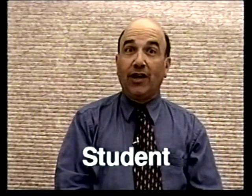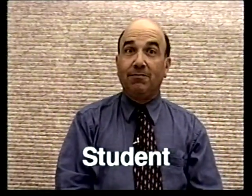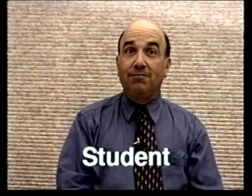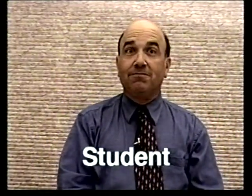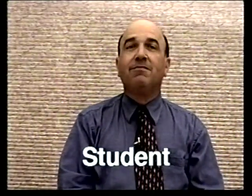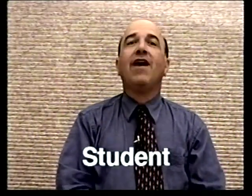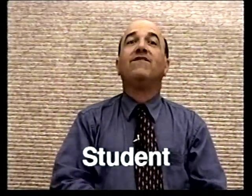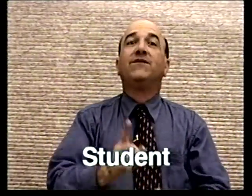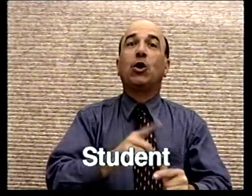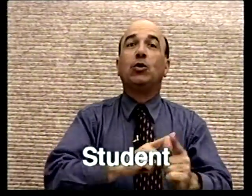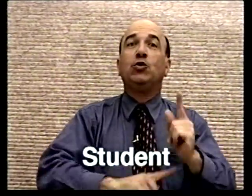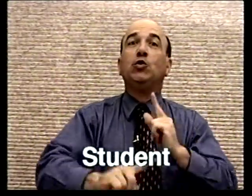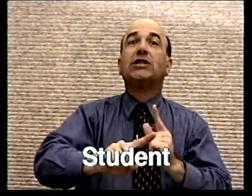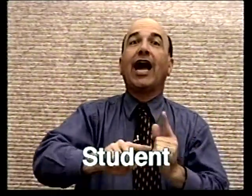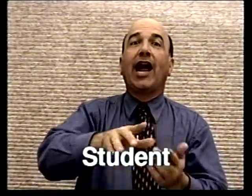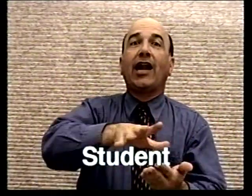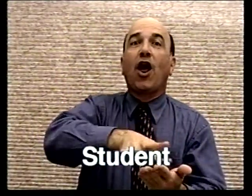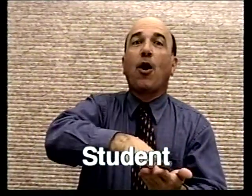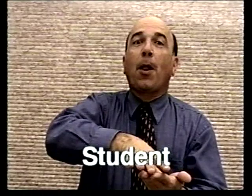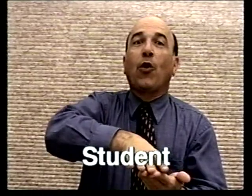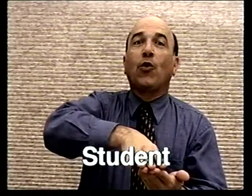Student. First you sign, learn,